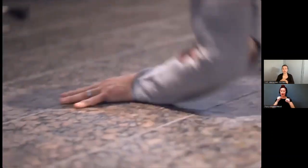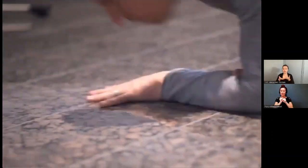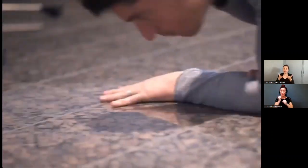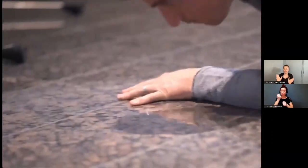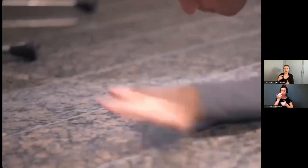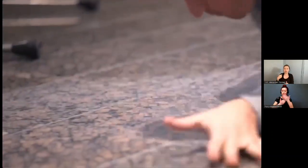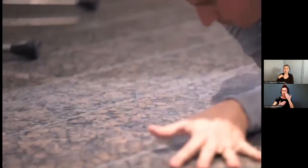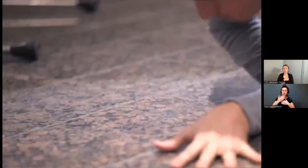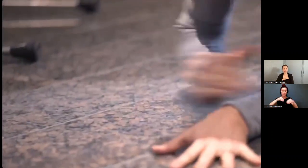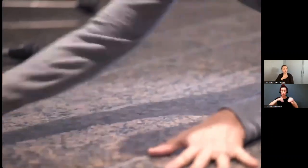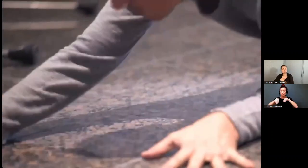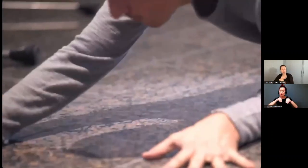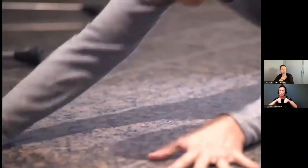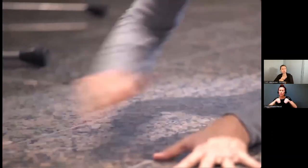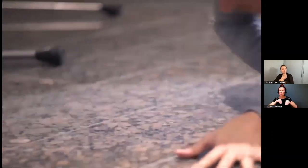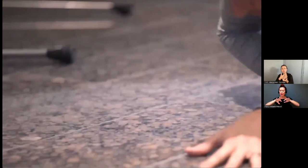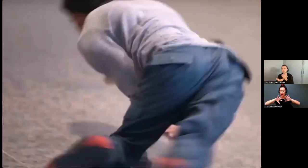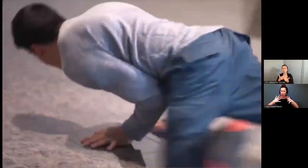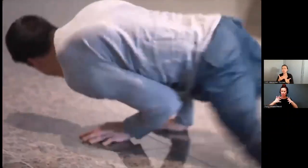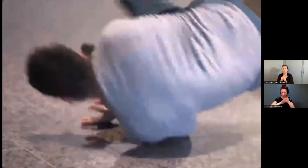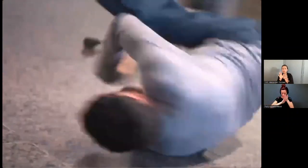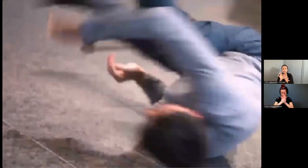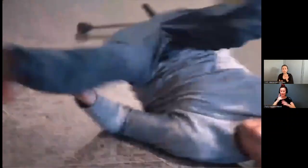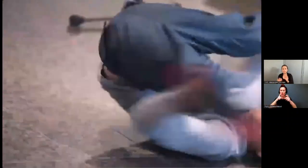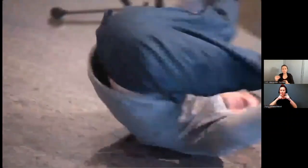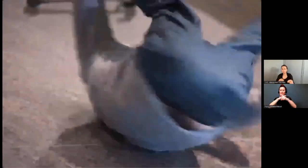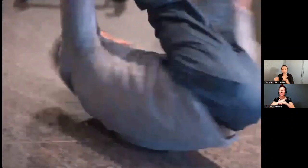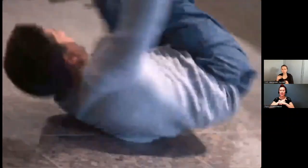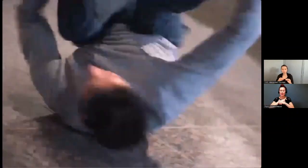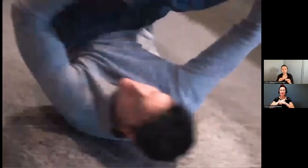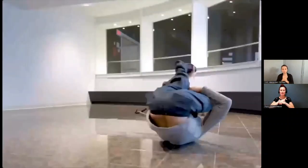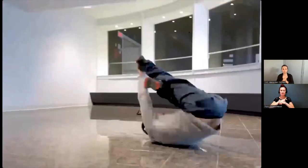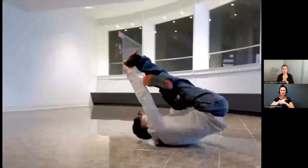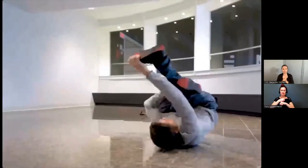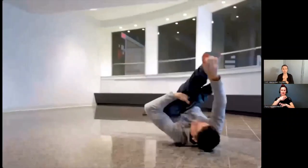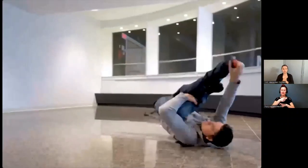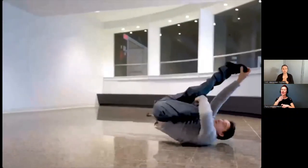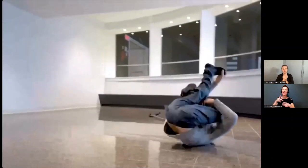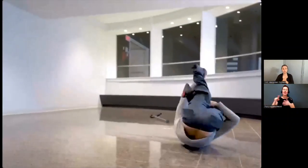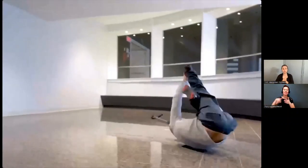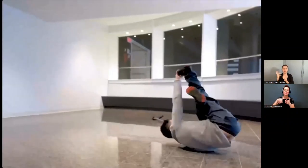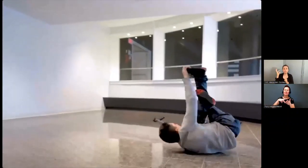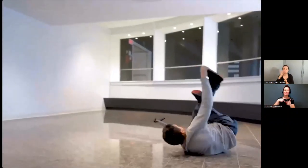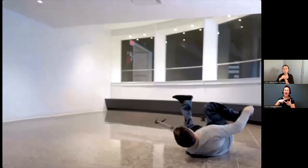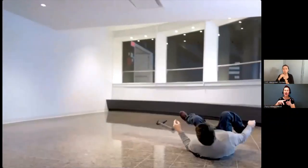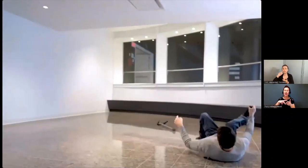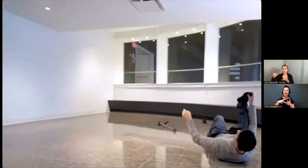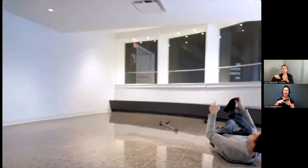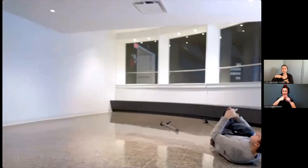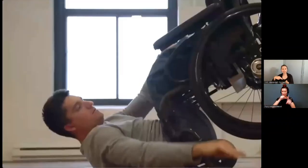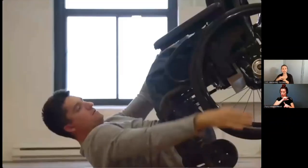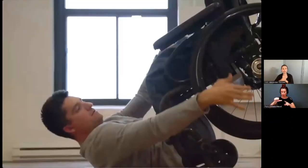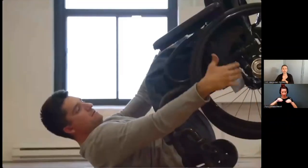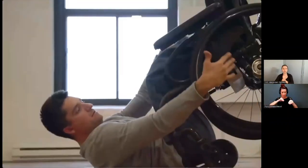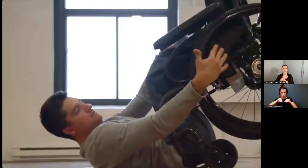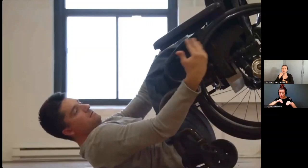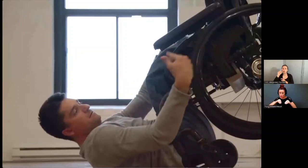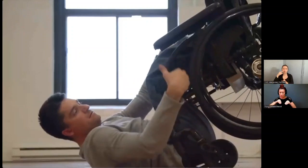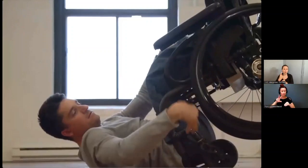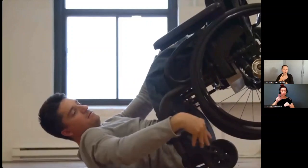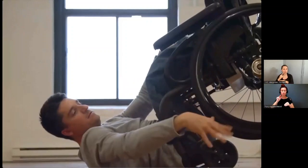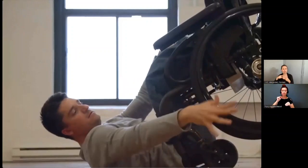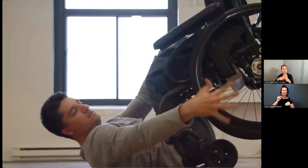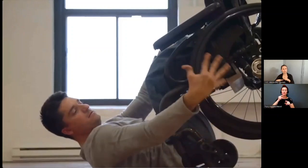allows us to work even with the simplest movements. The beauty of dance is not just